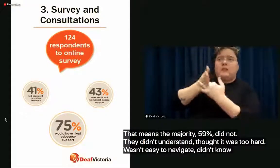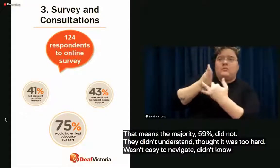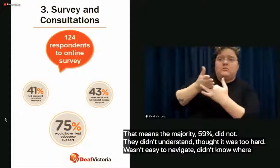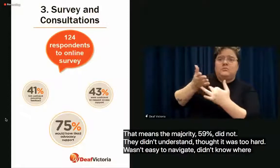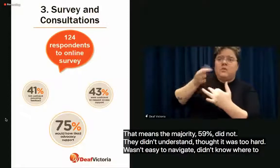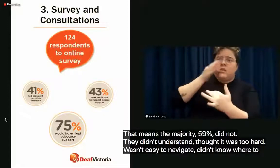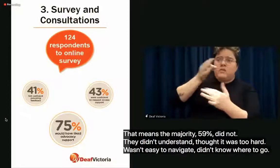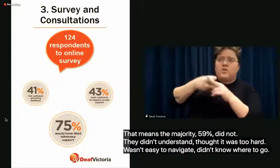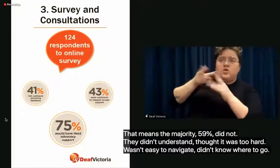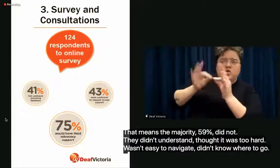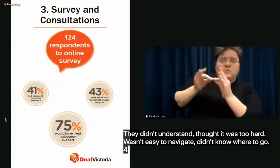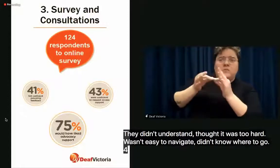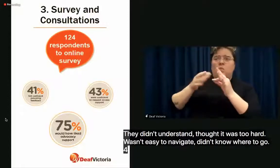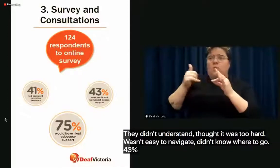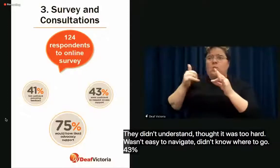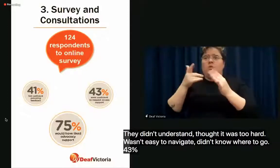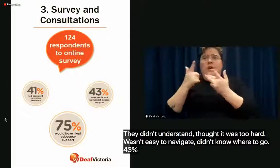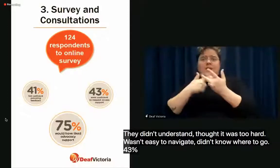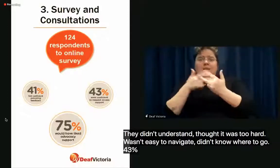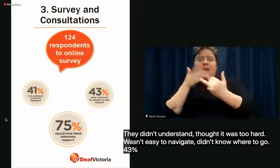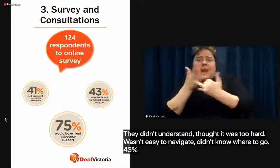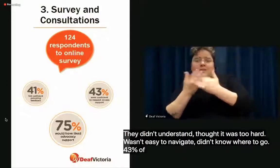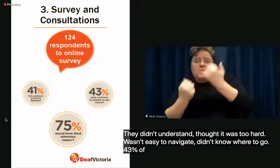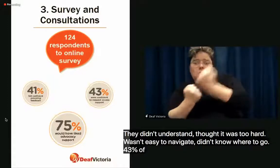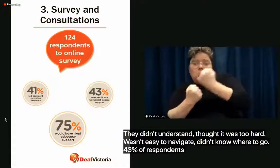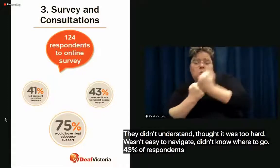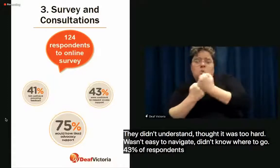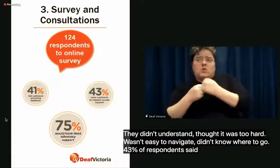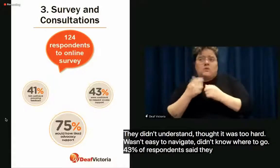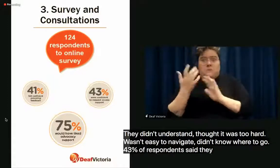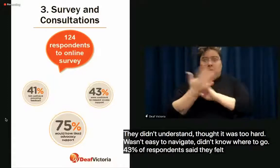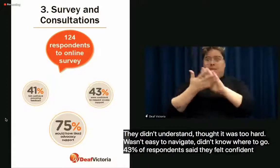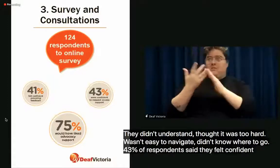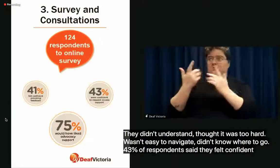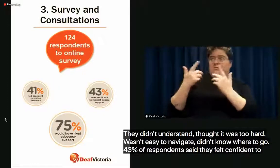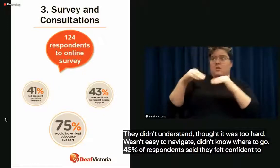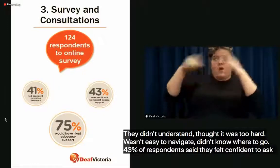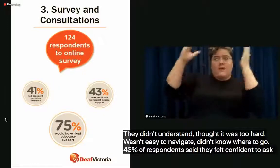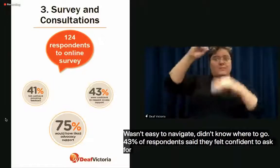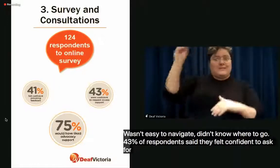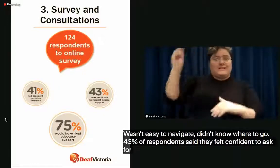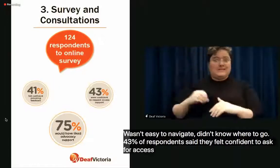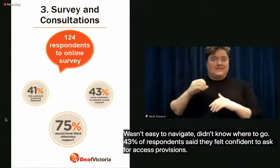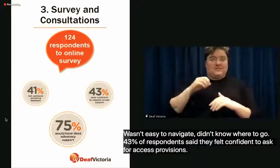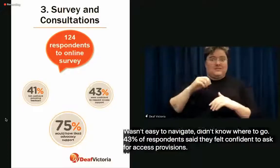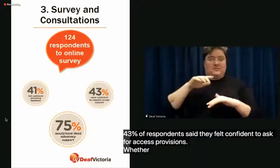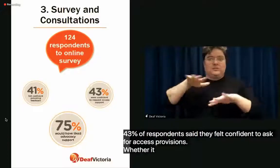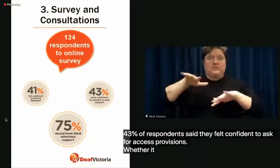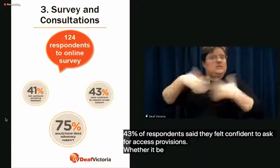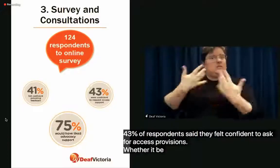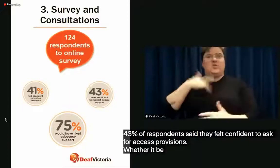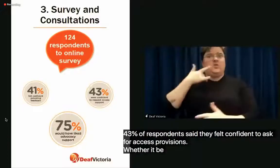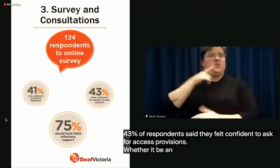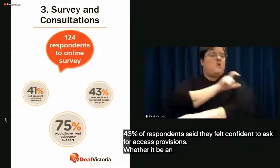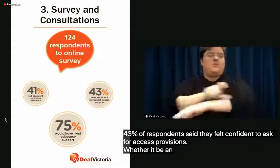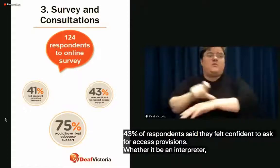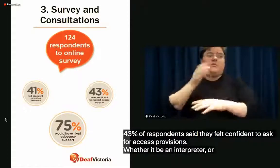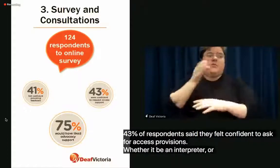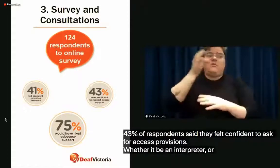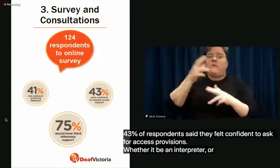ask for access provisions, whether it be an interpreter or other access supports. Again, the greater majority didn't